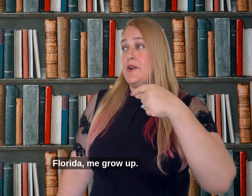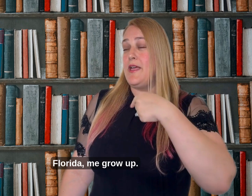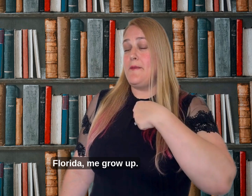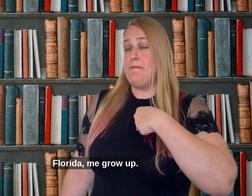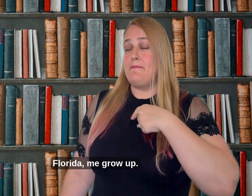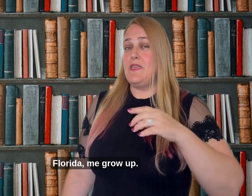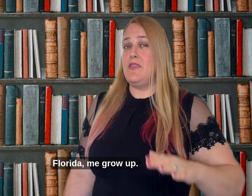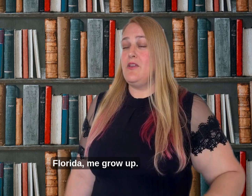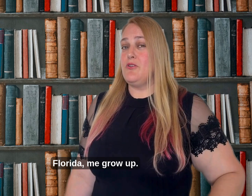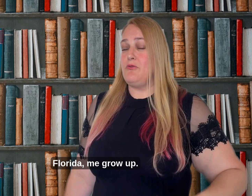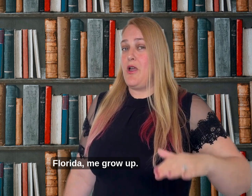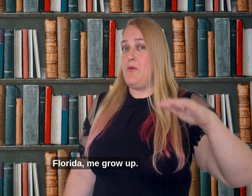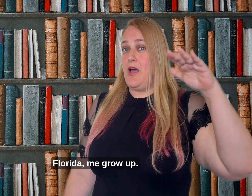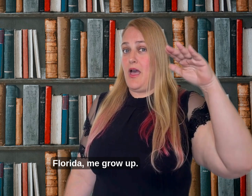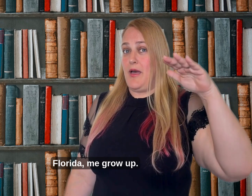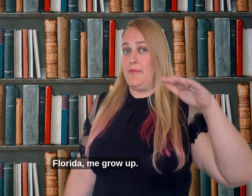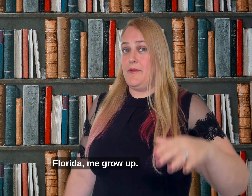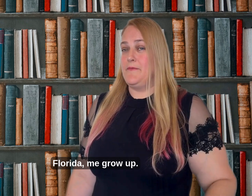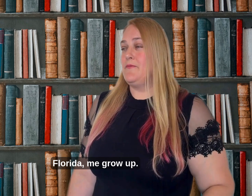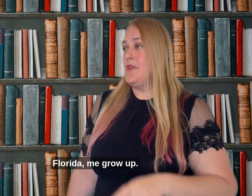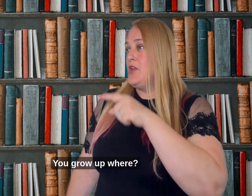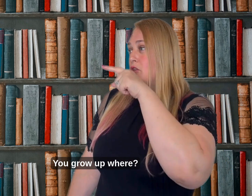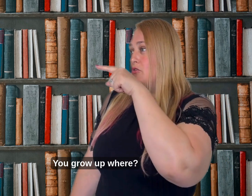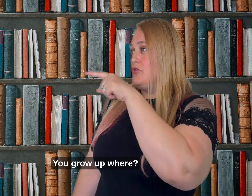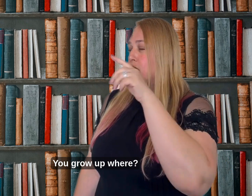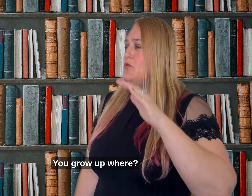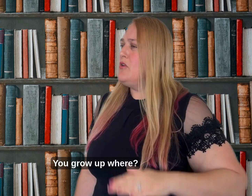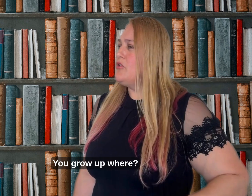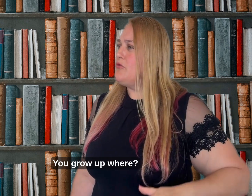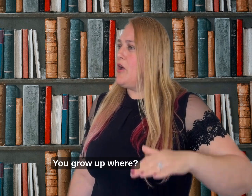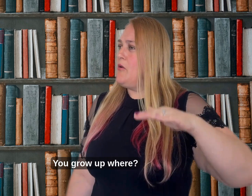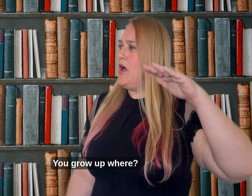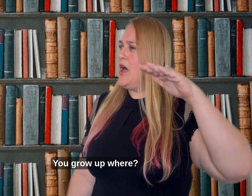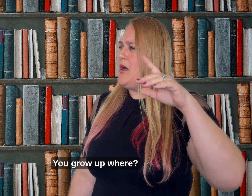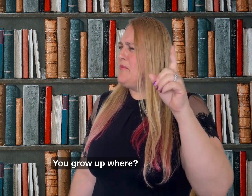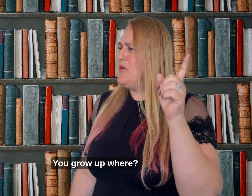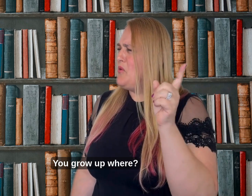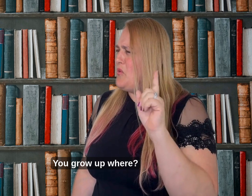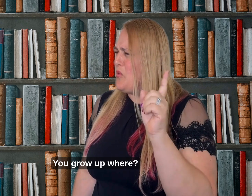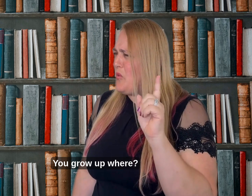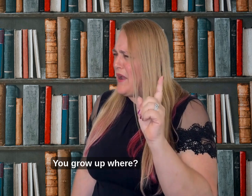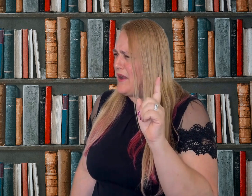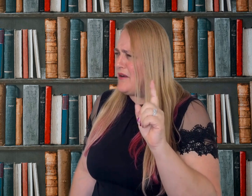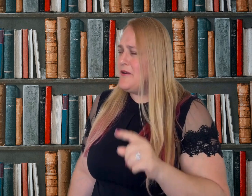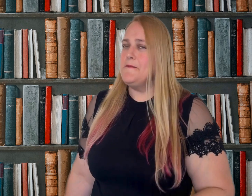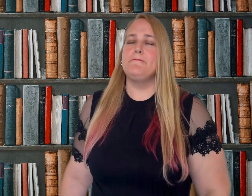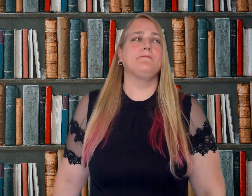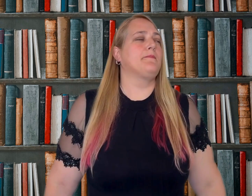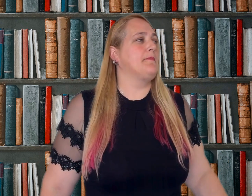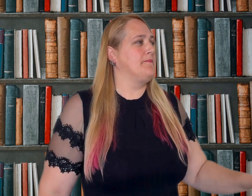Florida, me grow up. You grow up where?